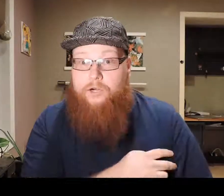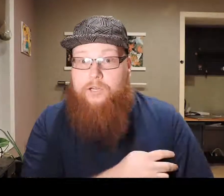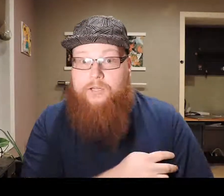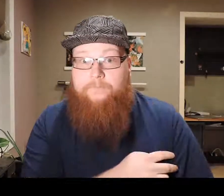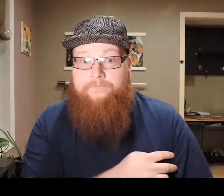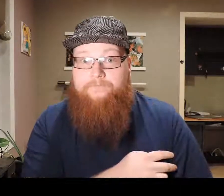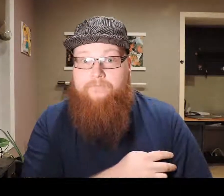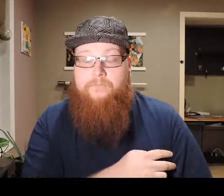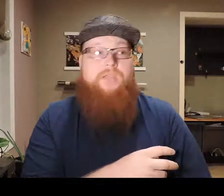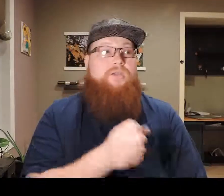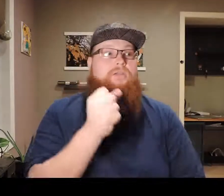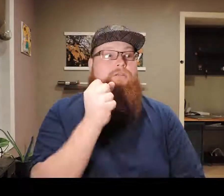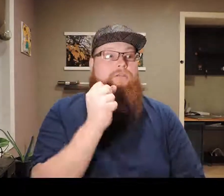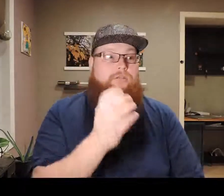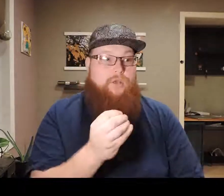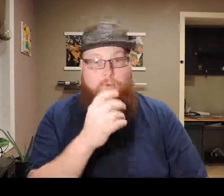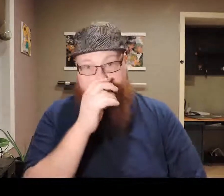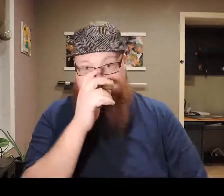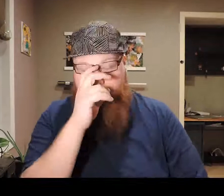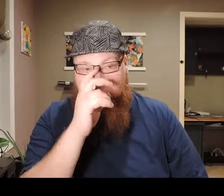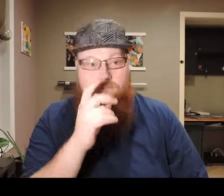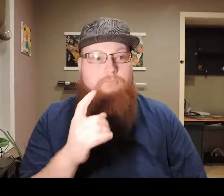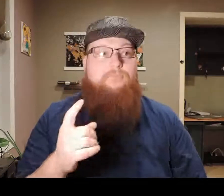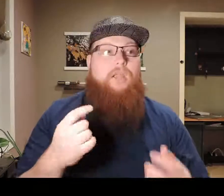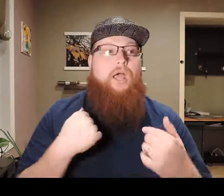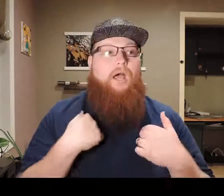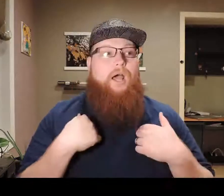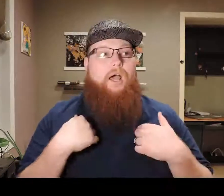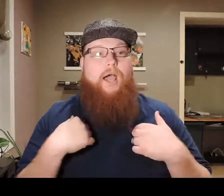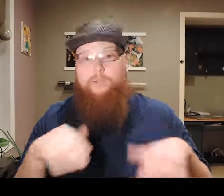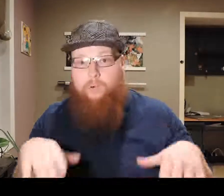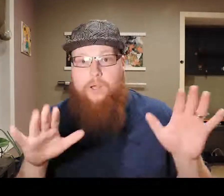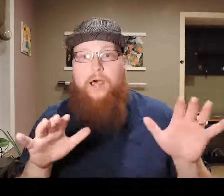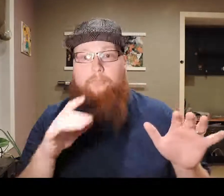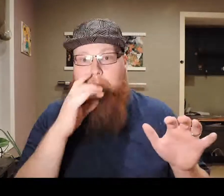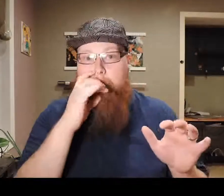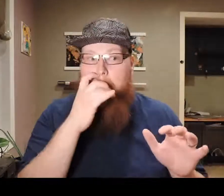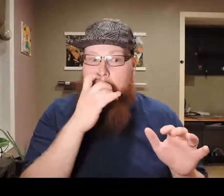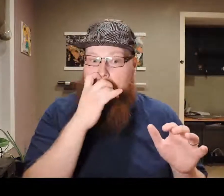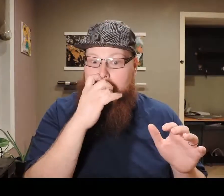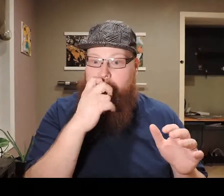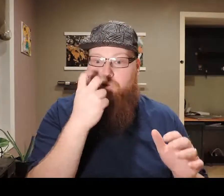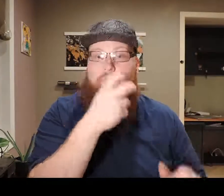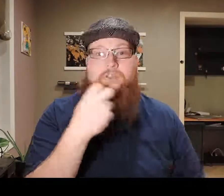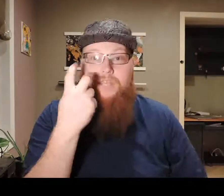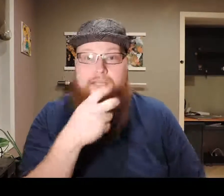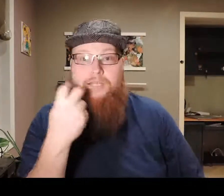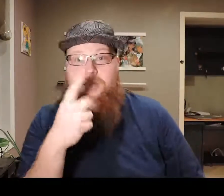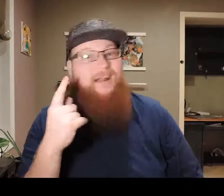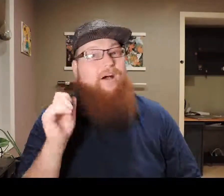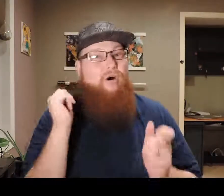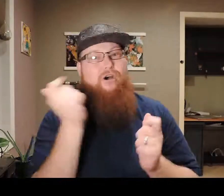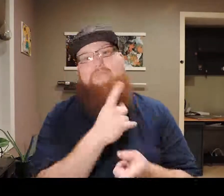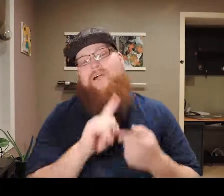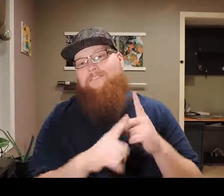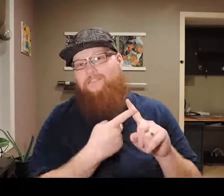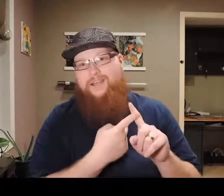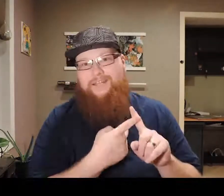weird. So I grew up doing this, and all my friends